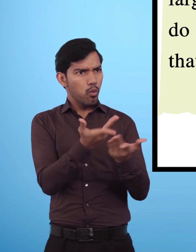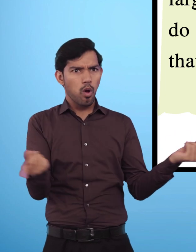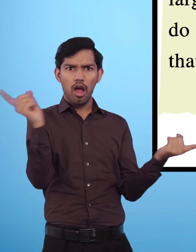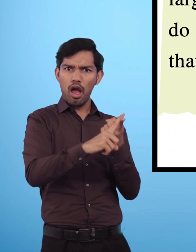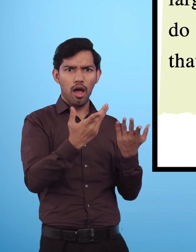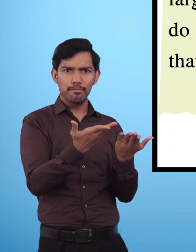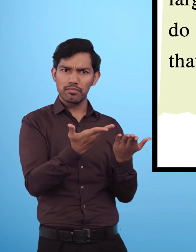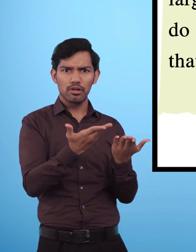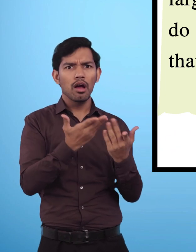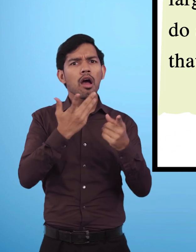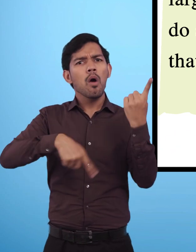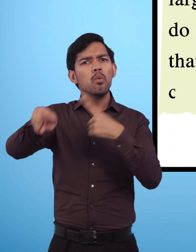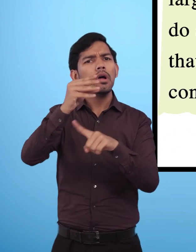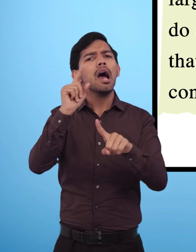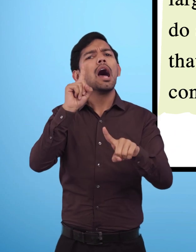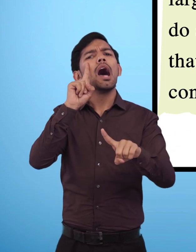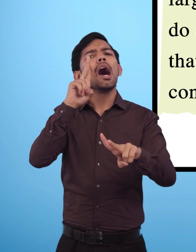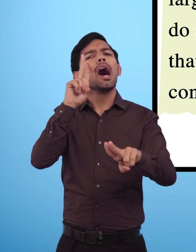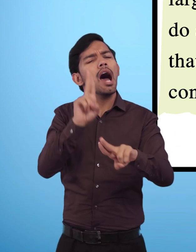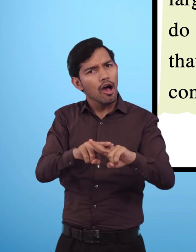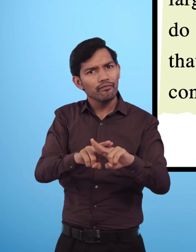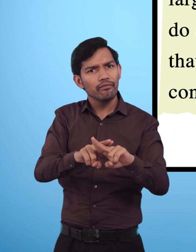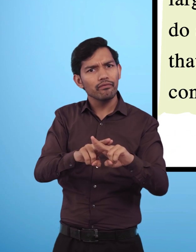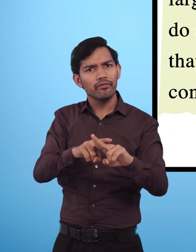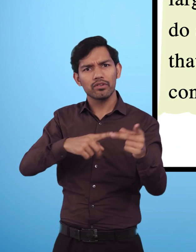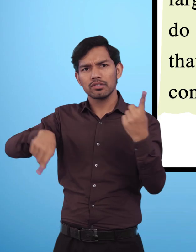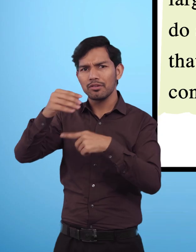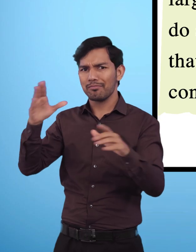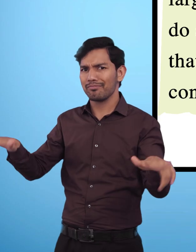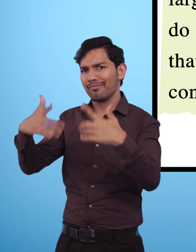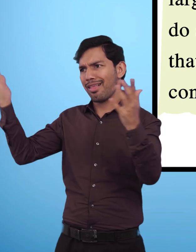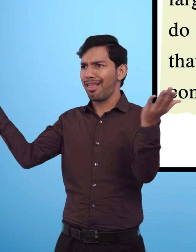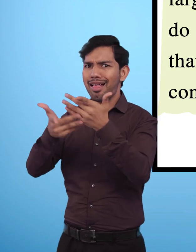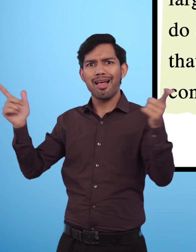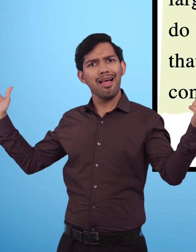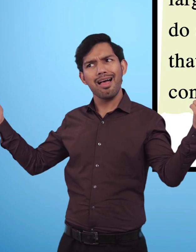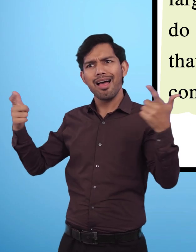What could happen if we continue to cut down trees in our forests?